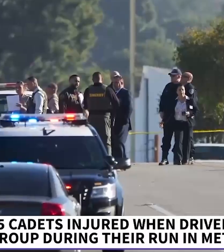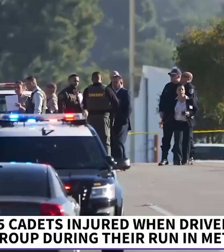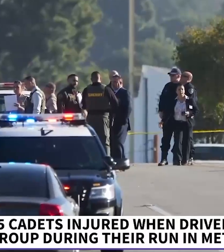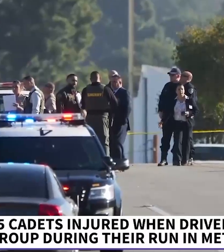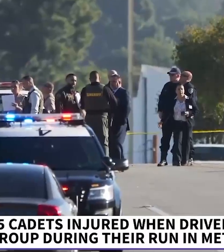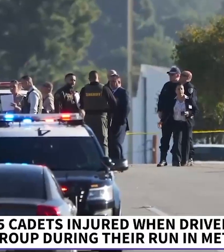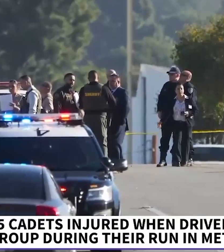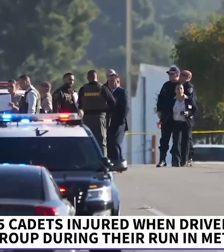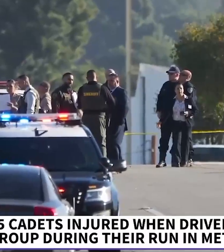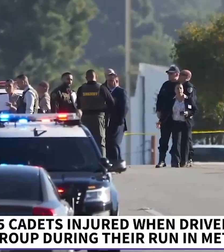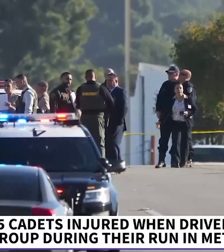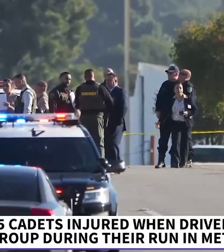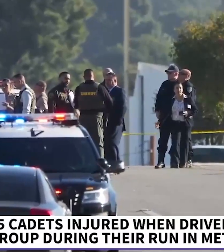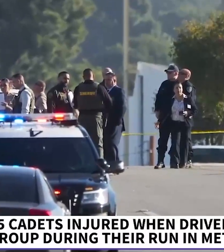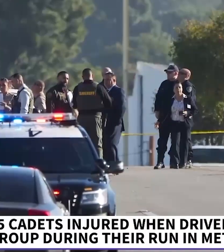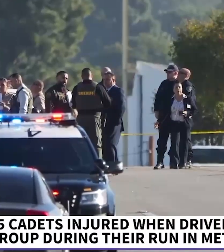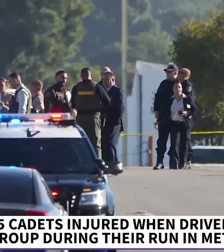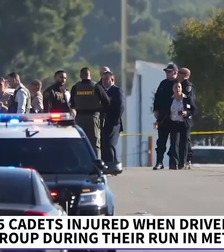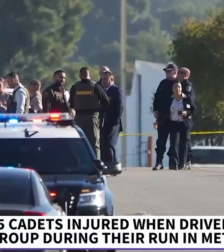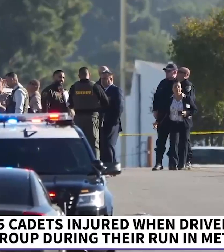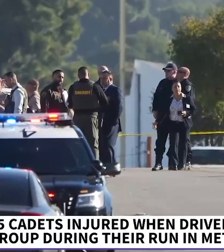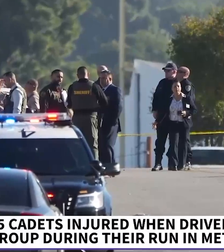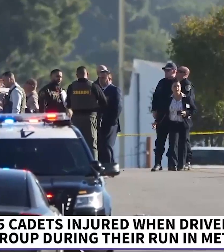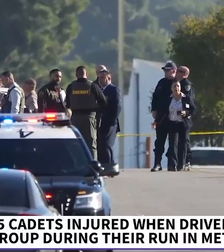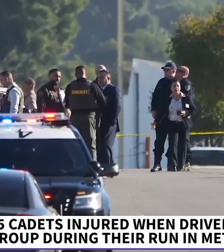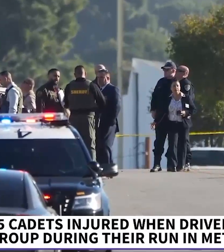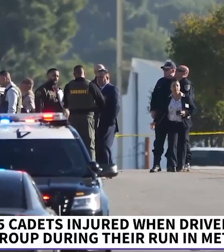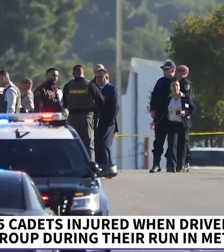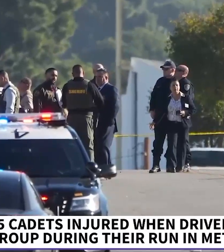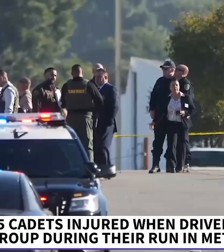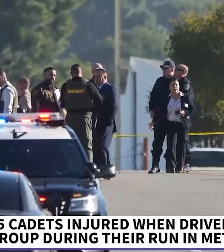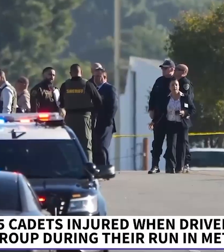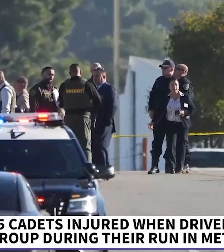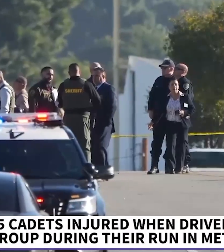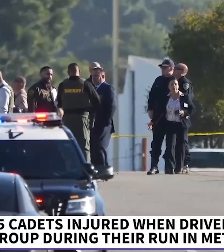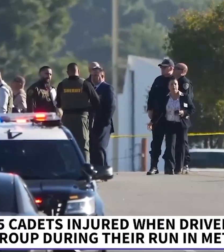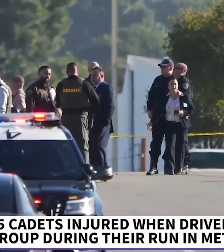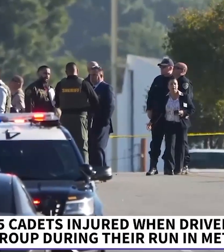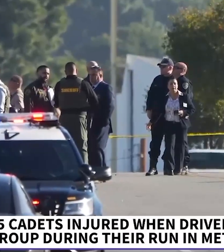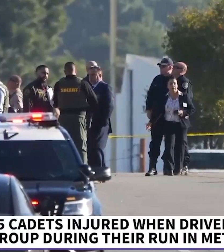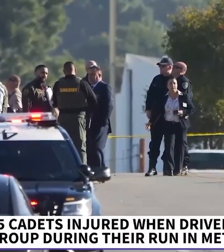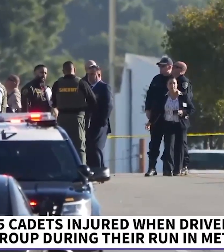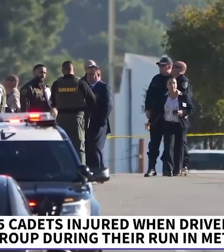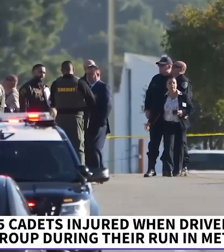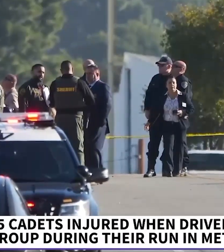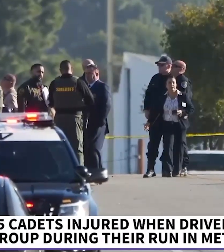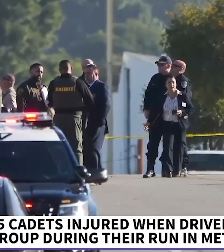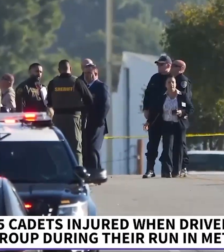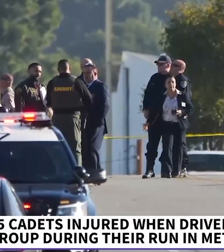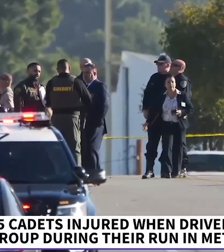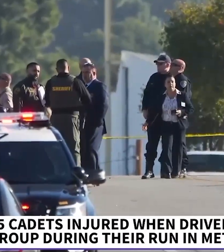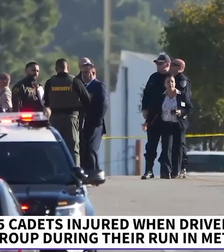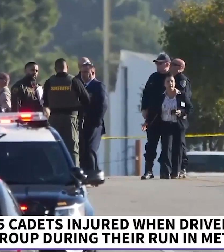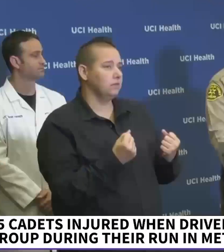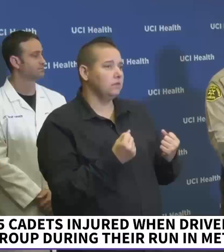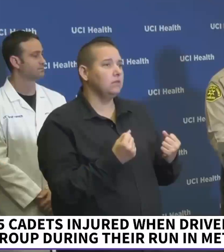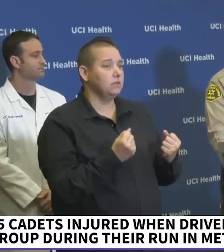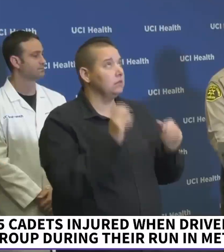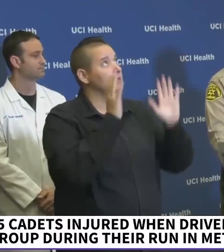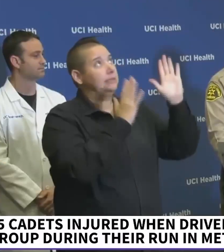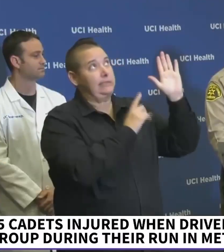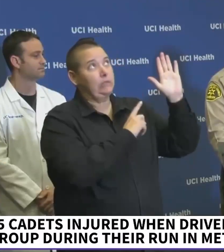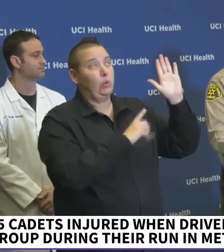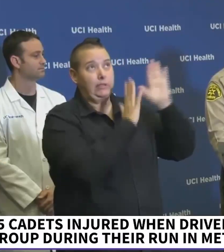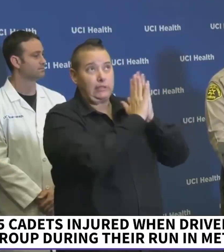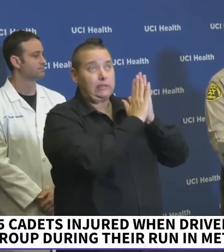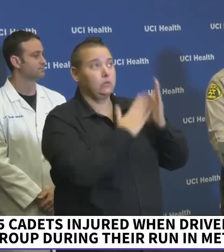and or motive are unknown. It's not clear if the recruits were targeted, but the California Highway Patrol is investigating what happened. Lord